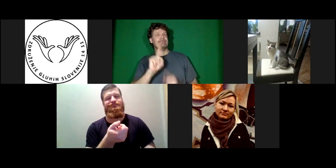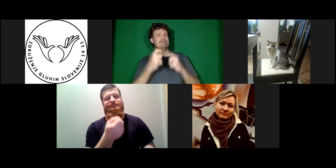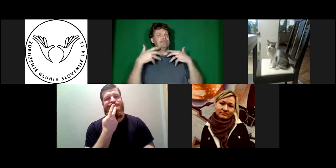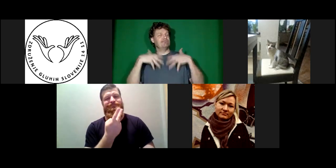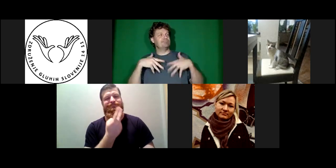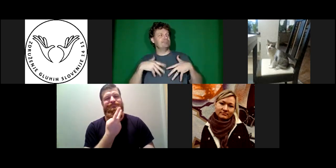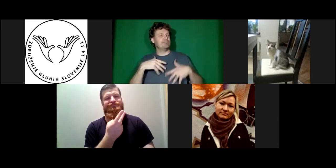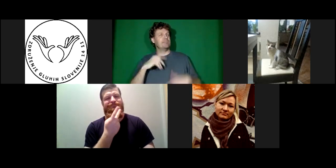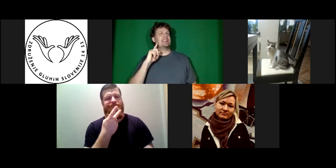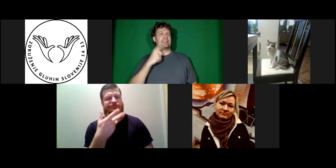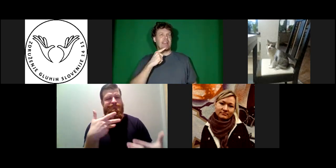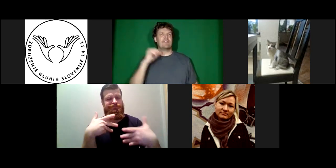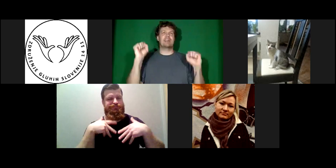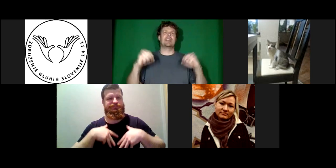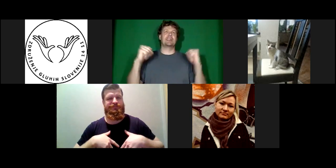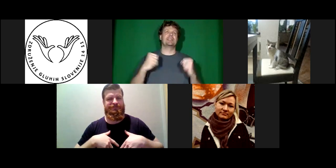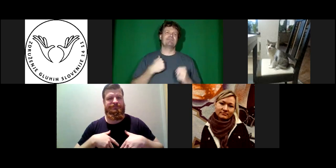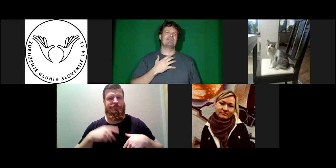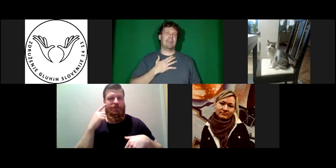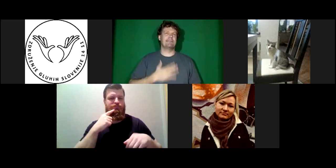television or in the public's view.